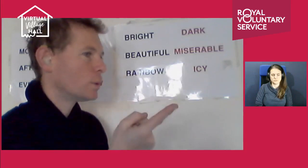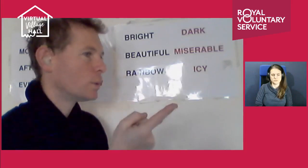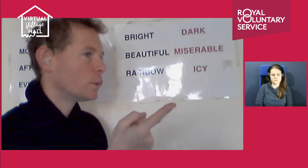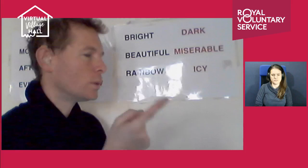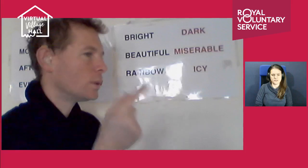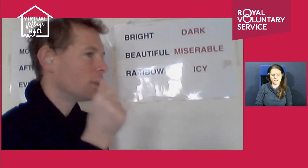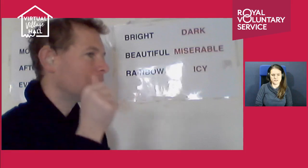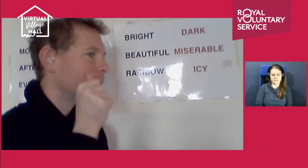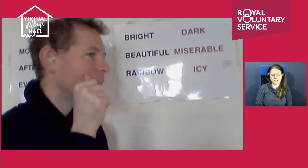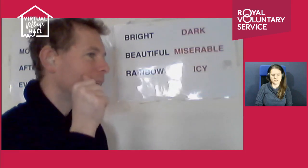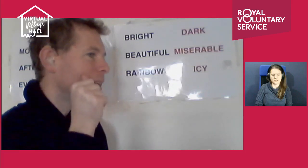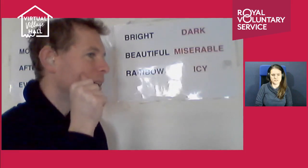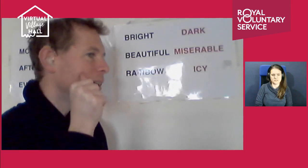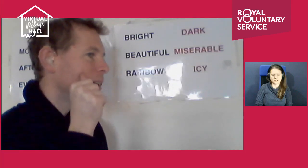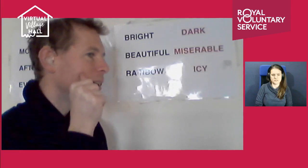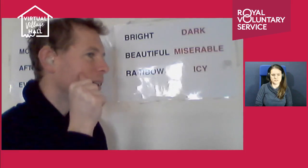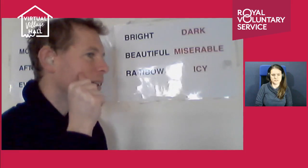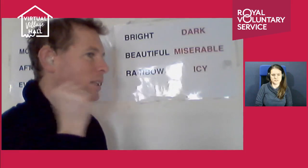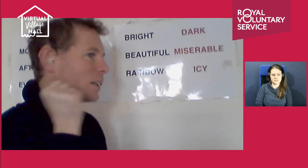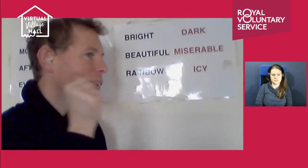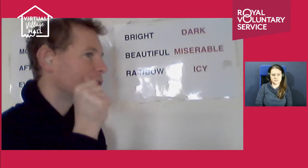tomorrow with the finger.